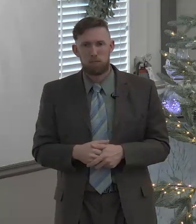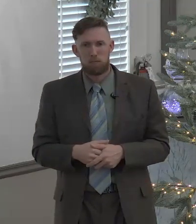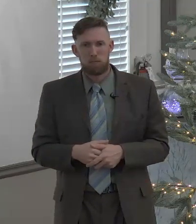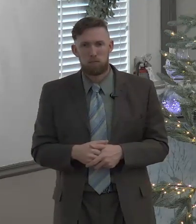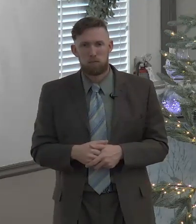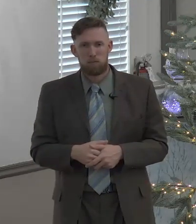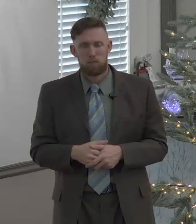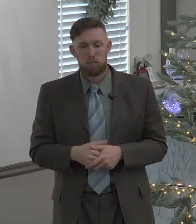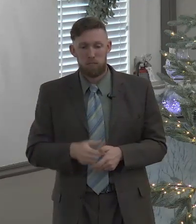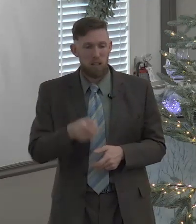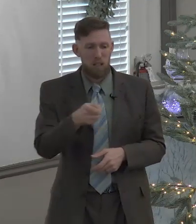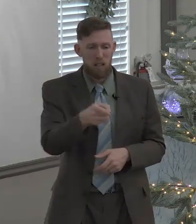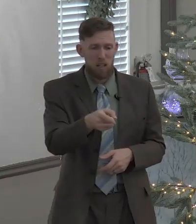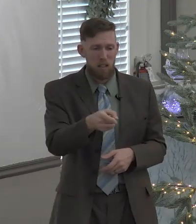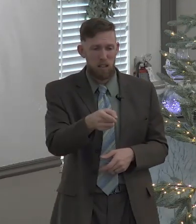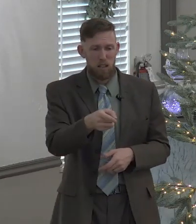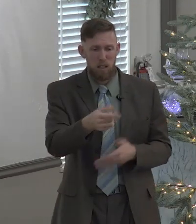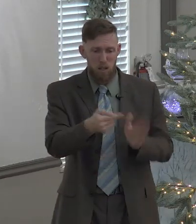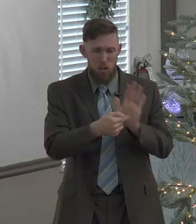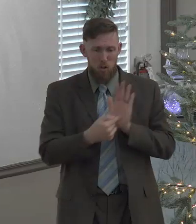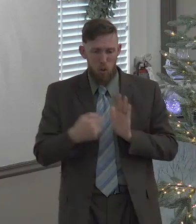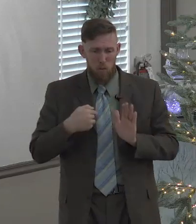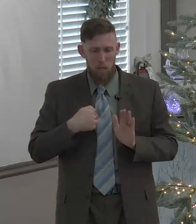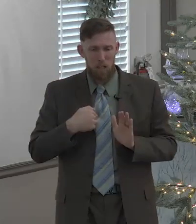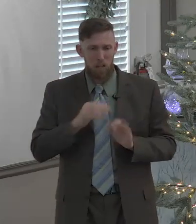And I kind of rehearsed and I said,